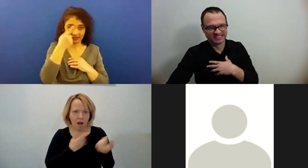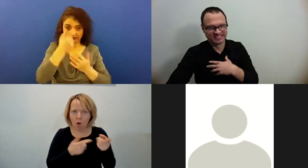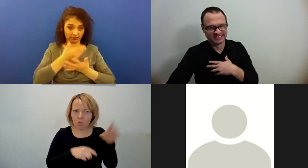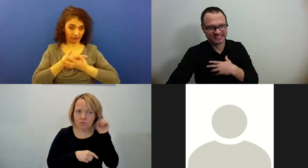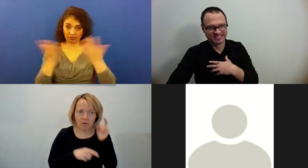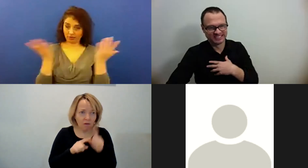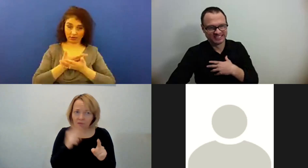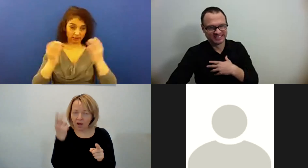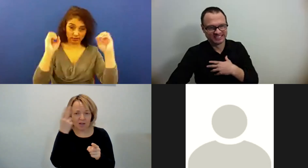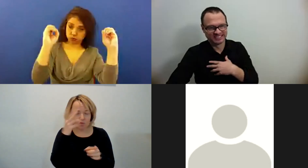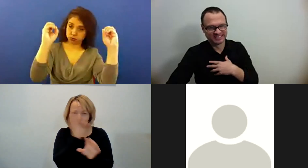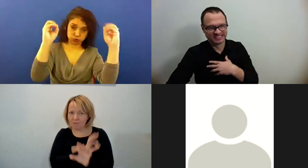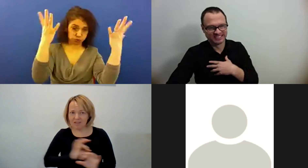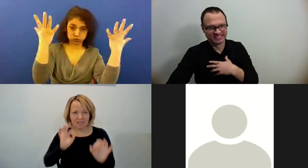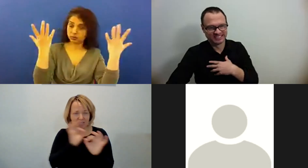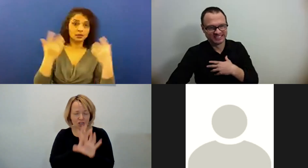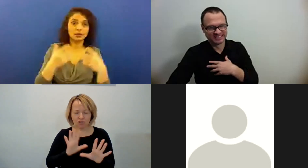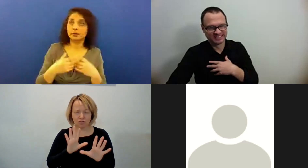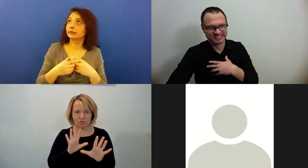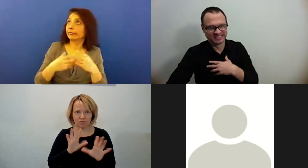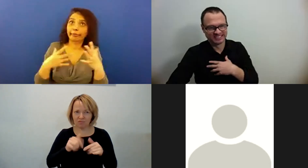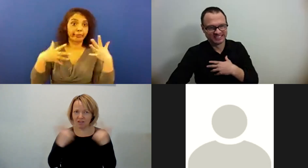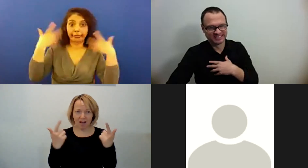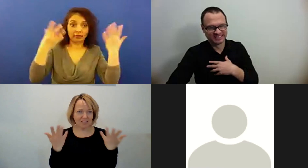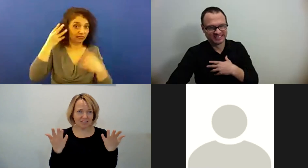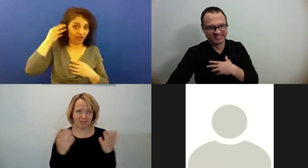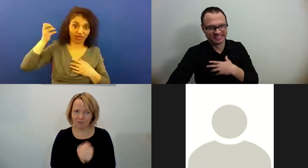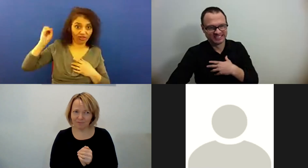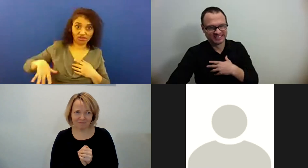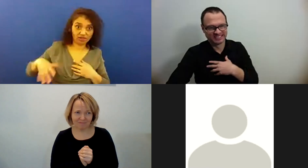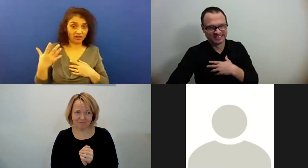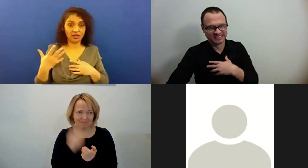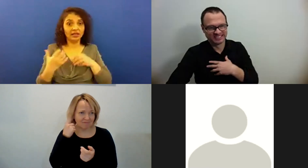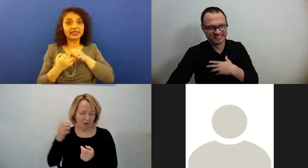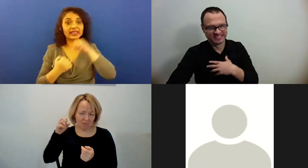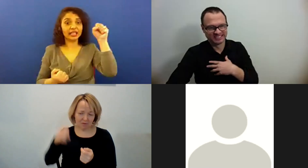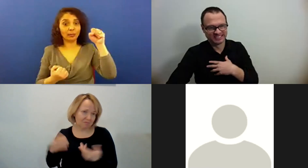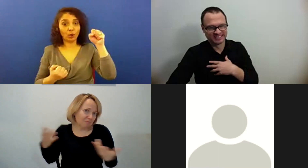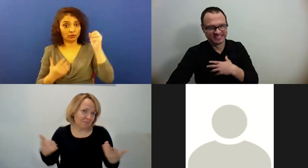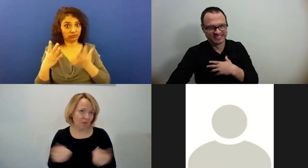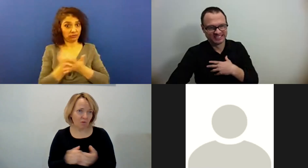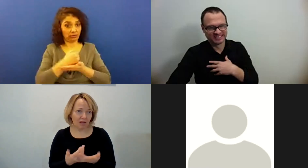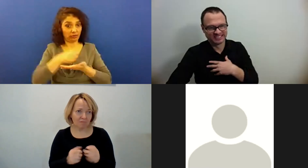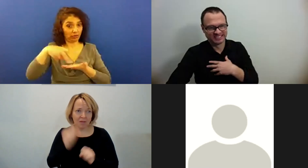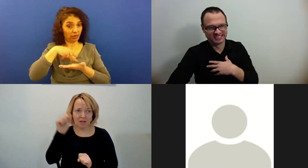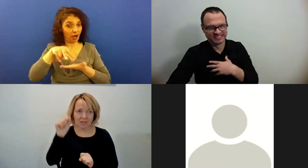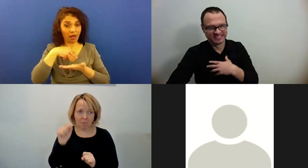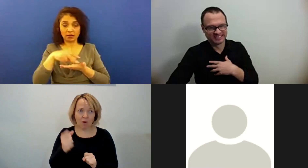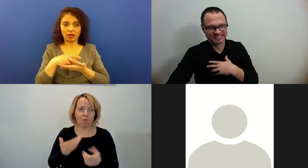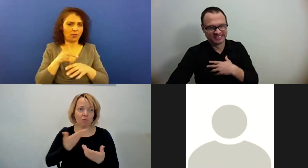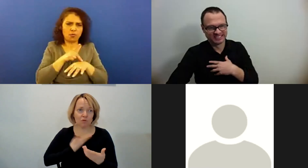But she had no sound awareness. She did not understand what the hearing aids gave her. So she